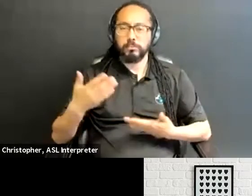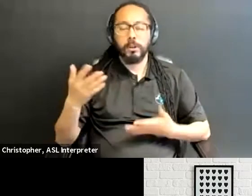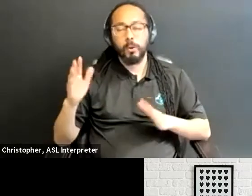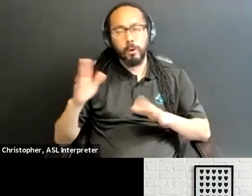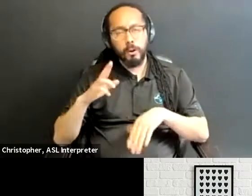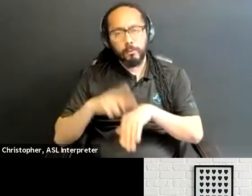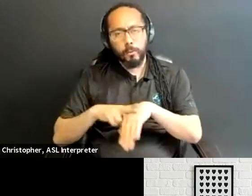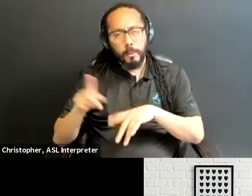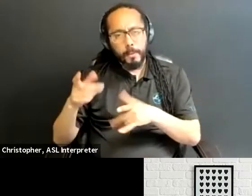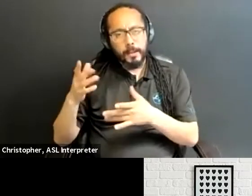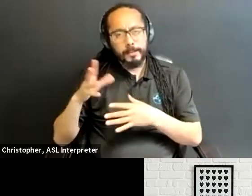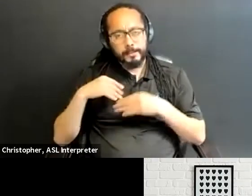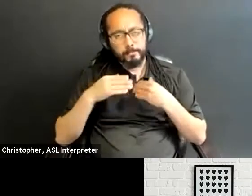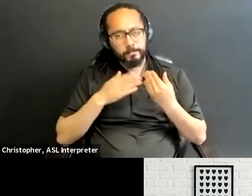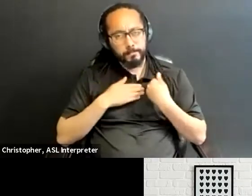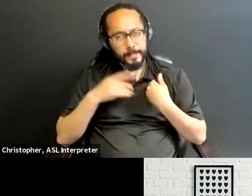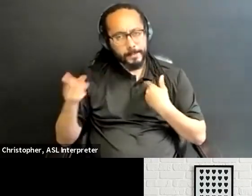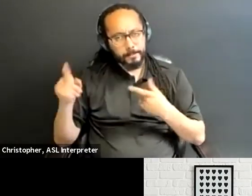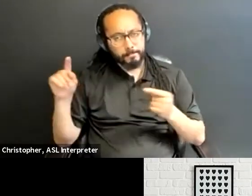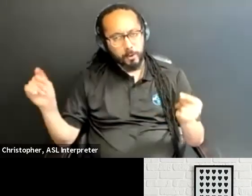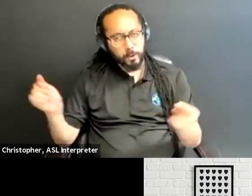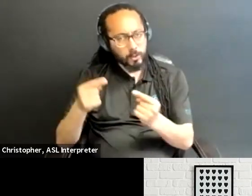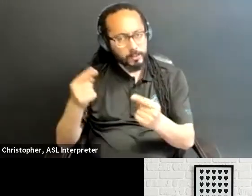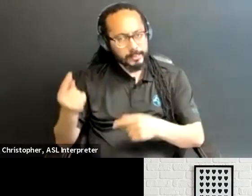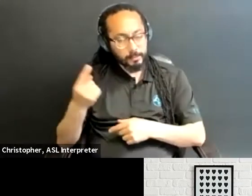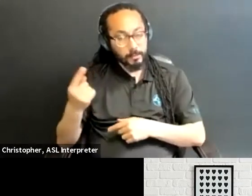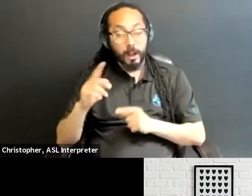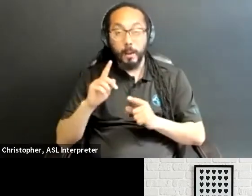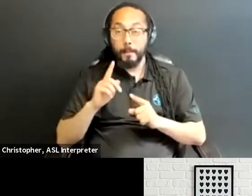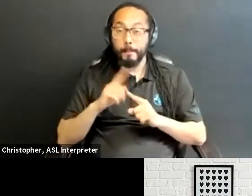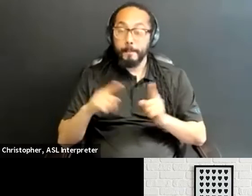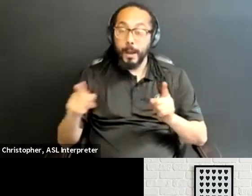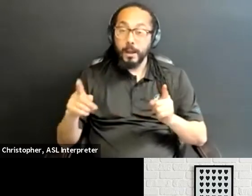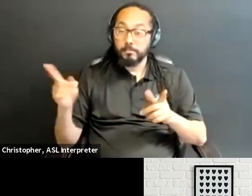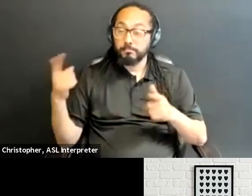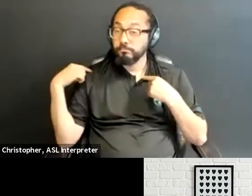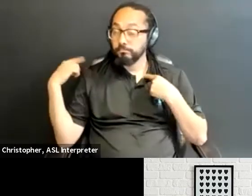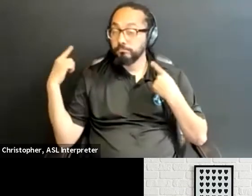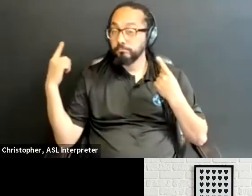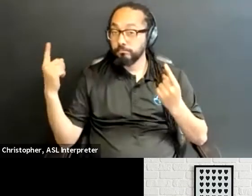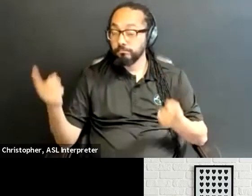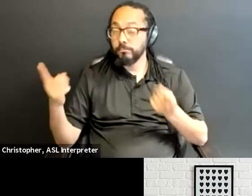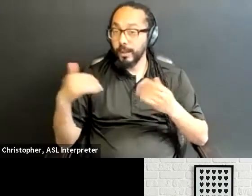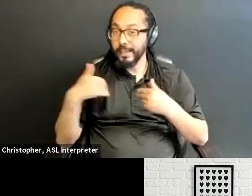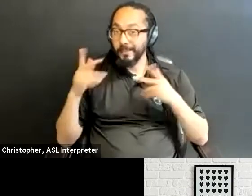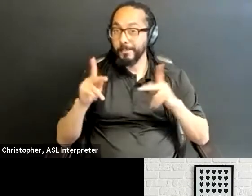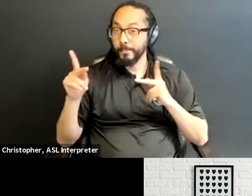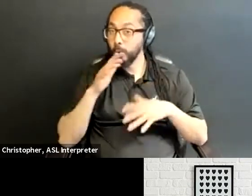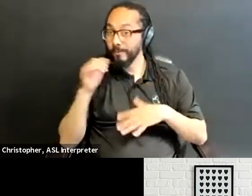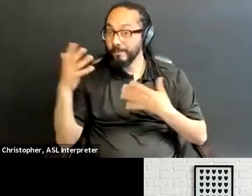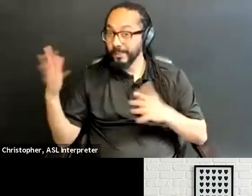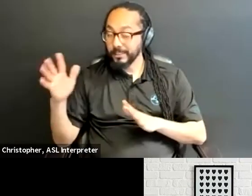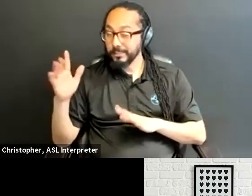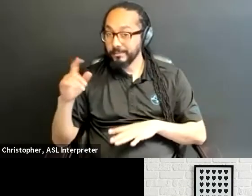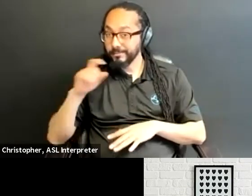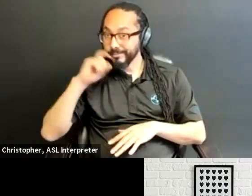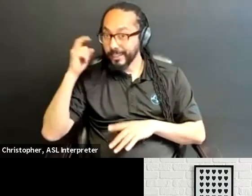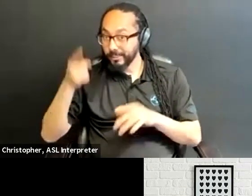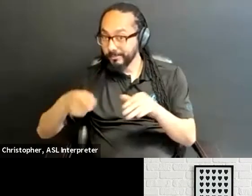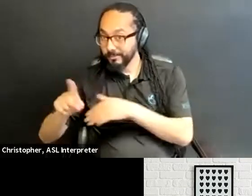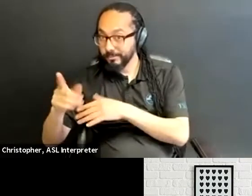they do, but historically in the treatment of young people who have committed sexual offenses, it was very much a